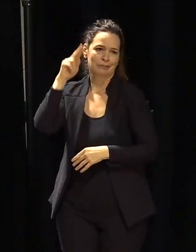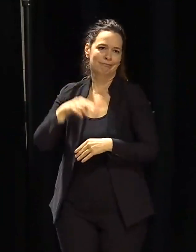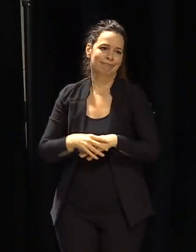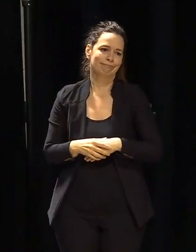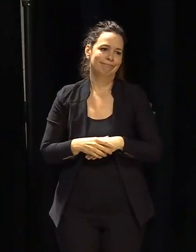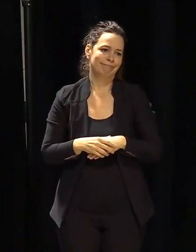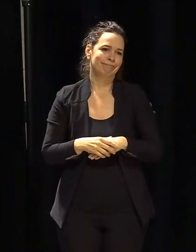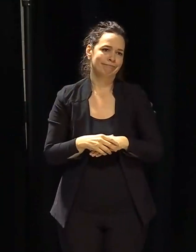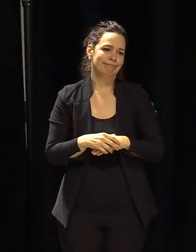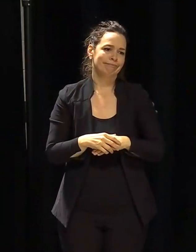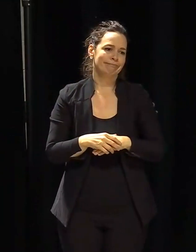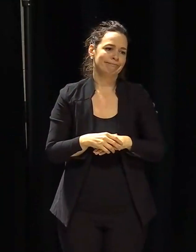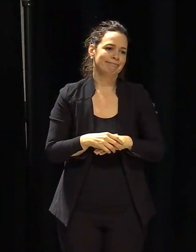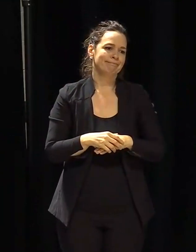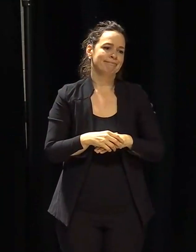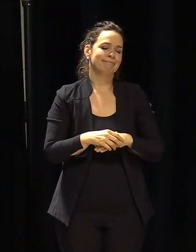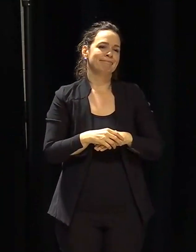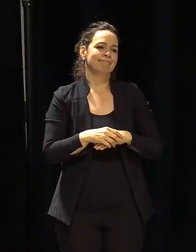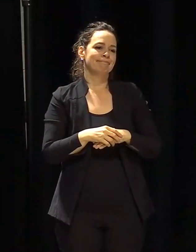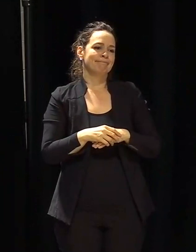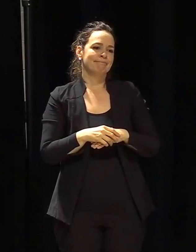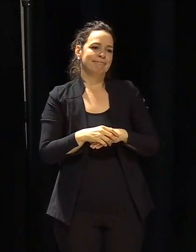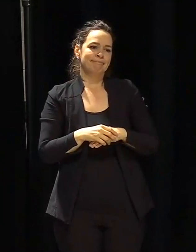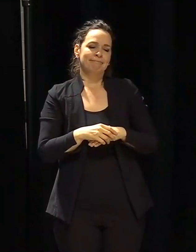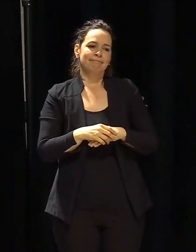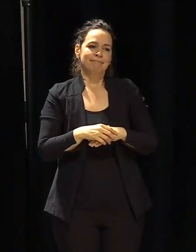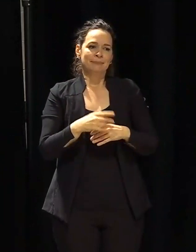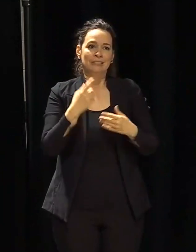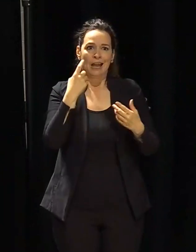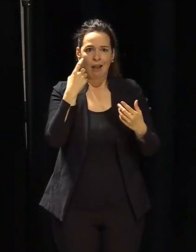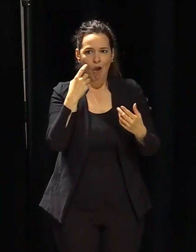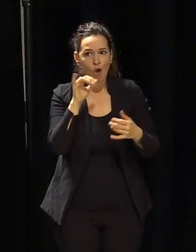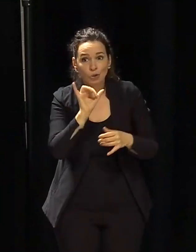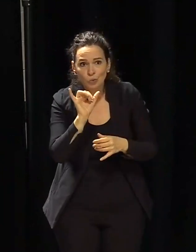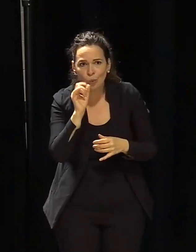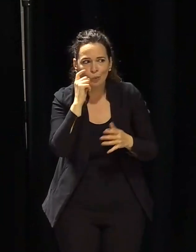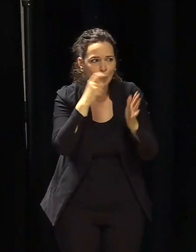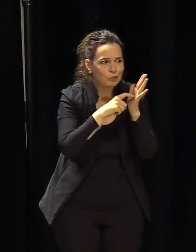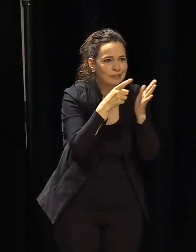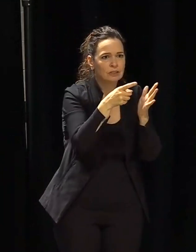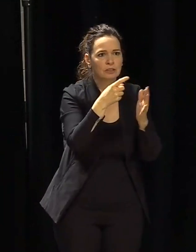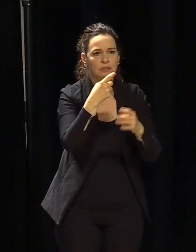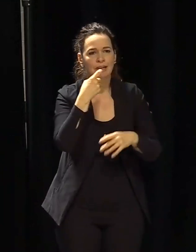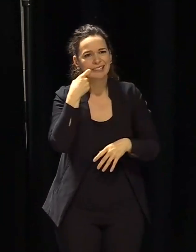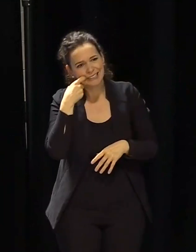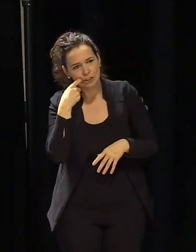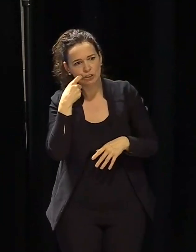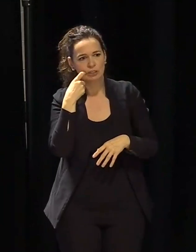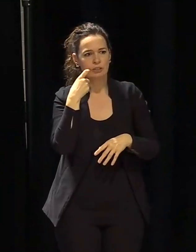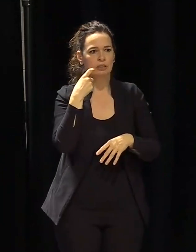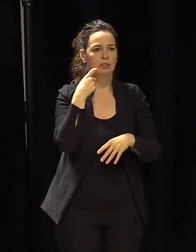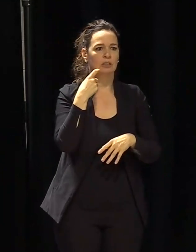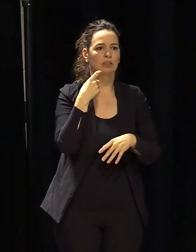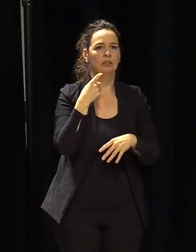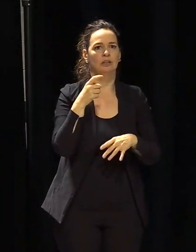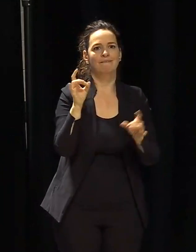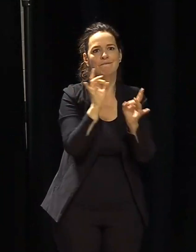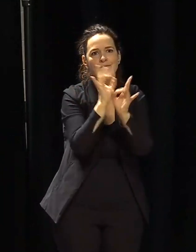suicide. We need to find balance as a community, and it's very difficult. And it's probably more difficult now than it was in the